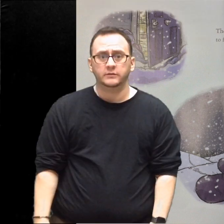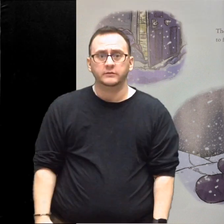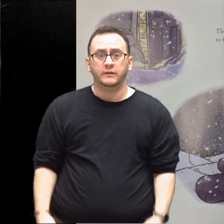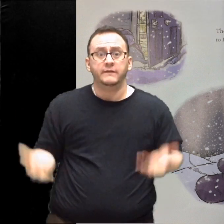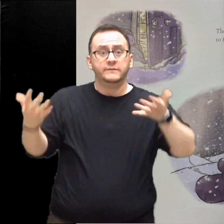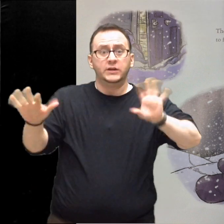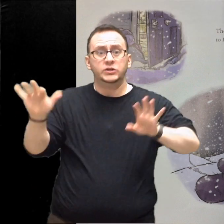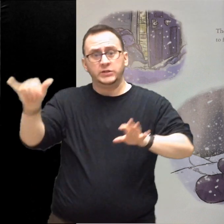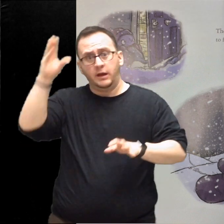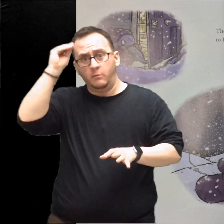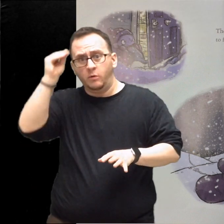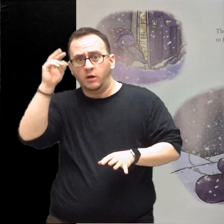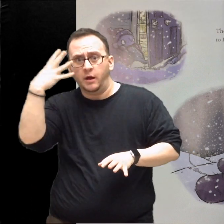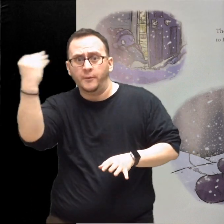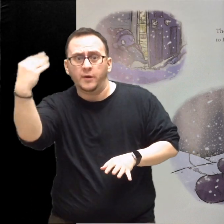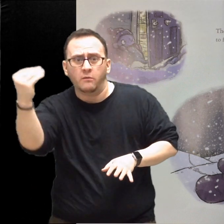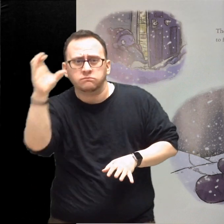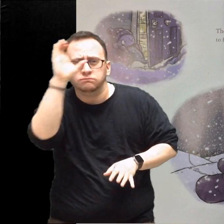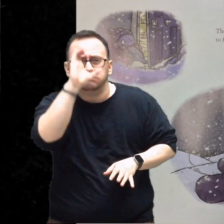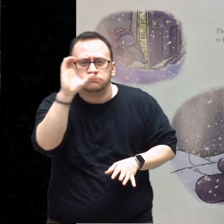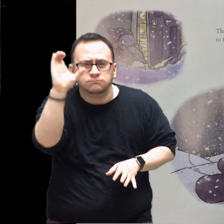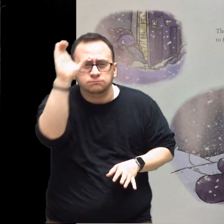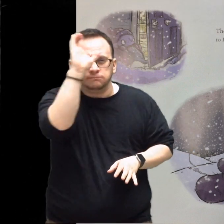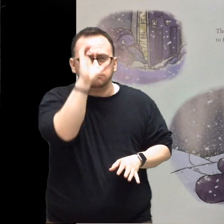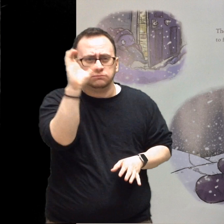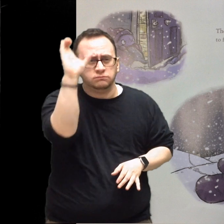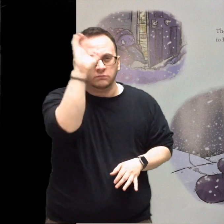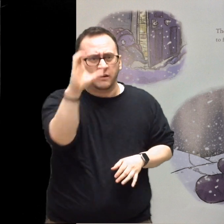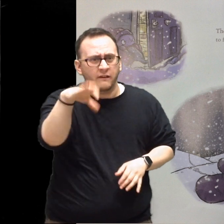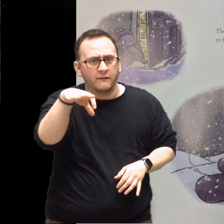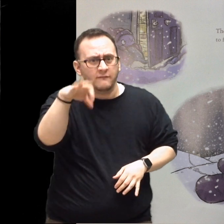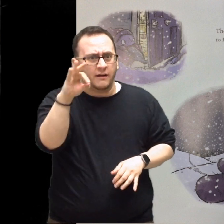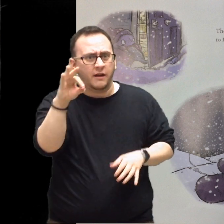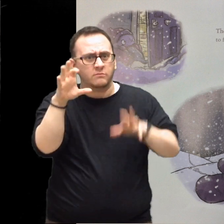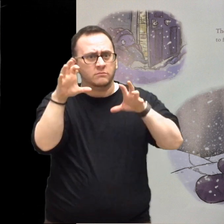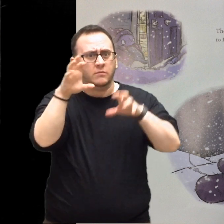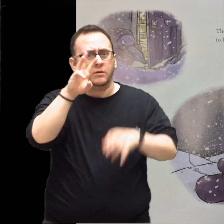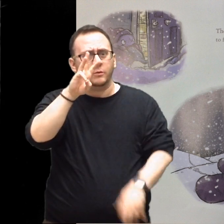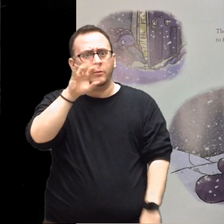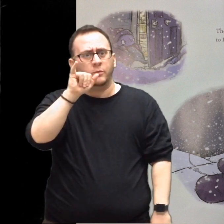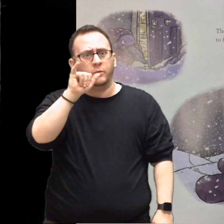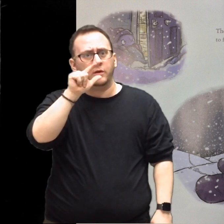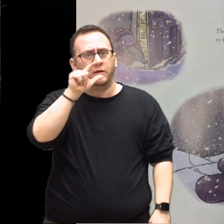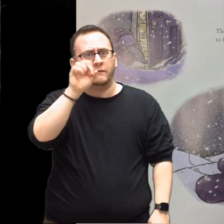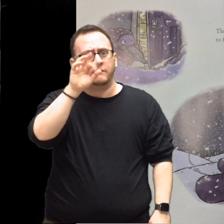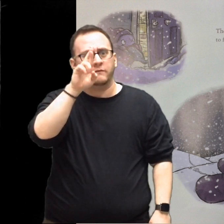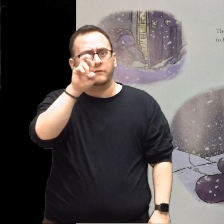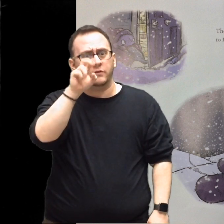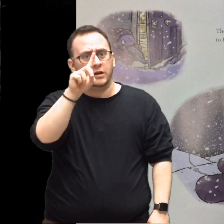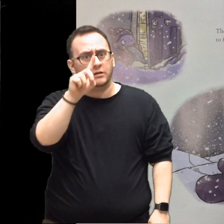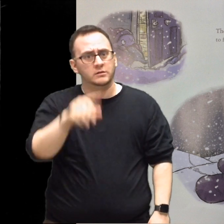uncertain. Then, the boy went to find Wilfred.